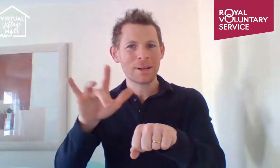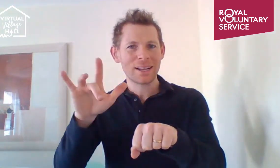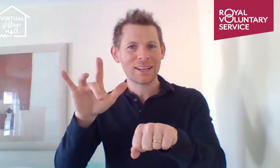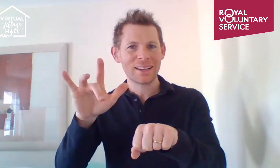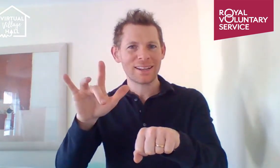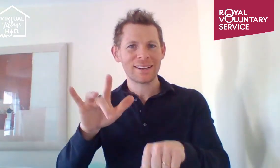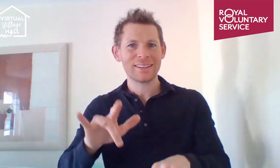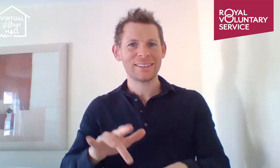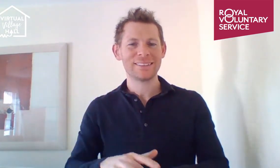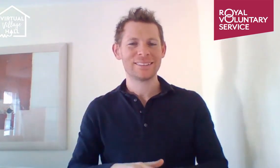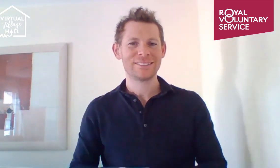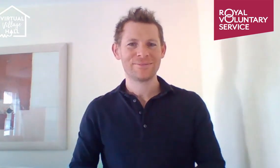Drama.